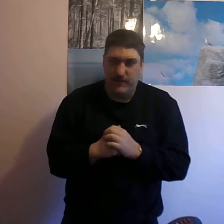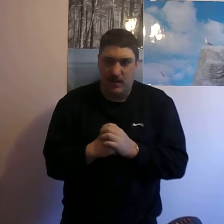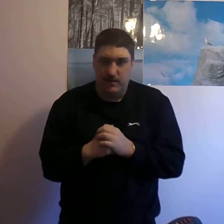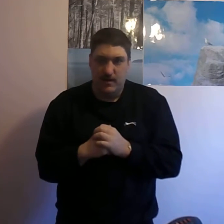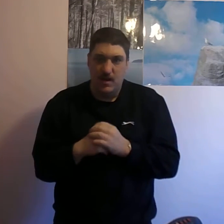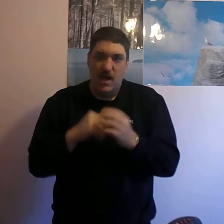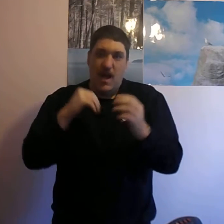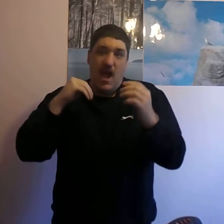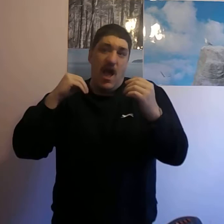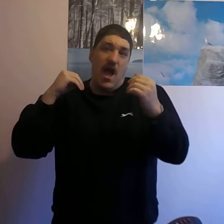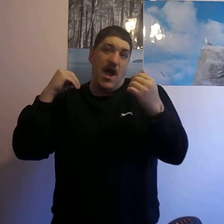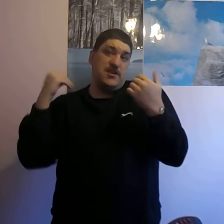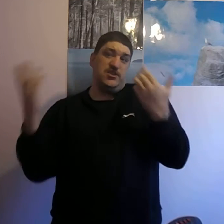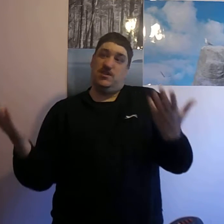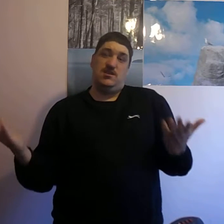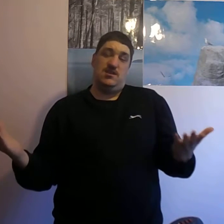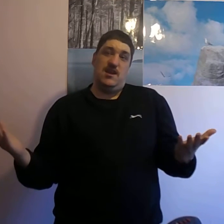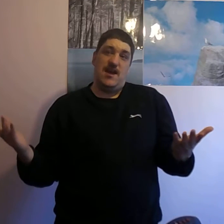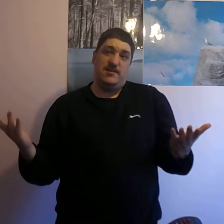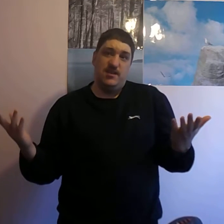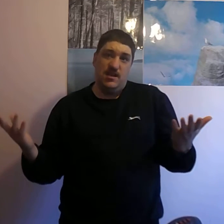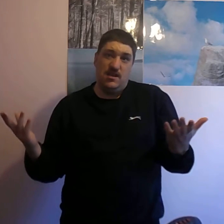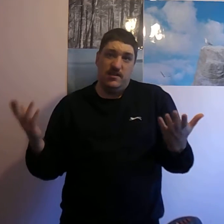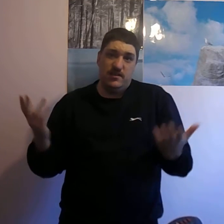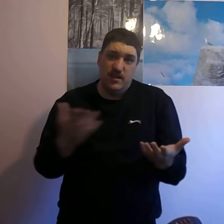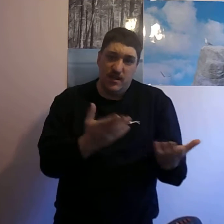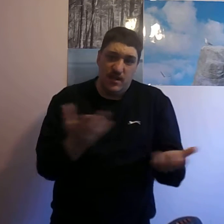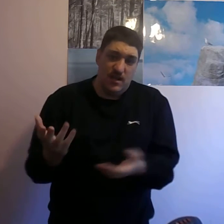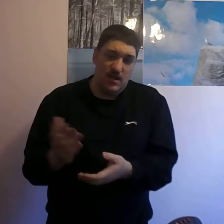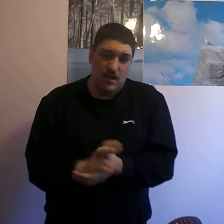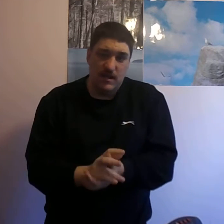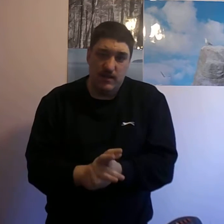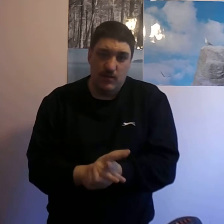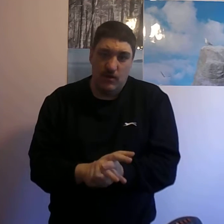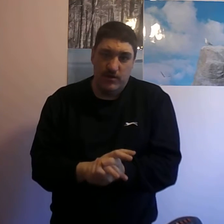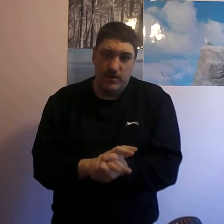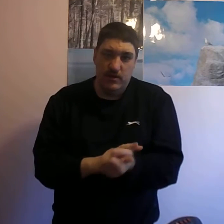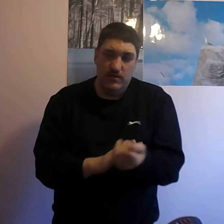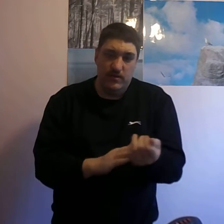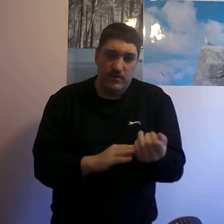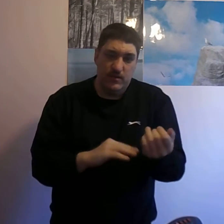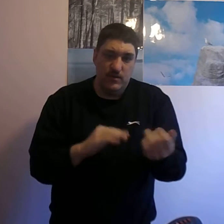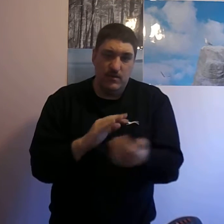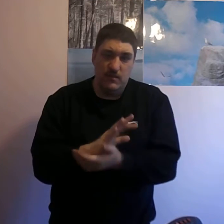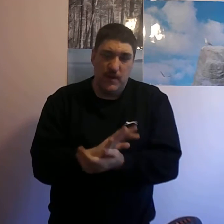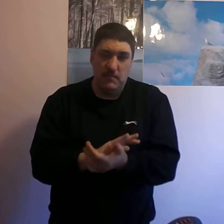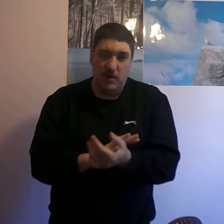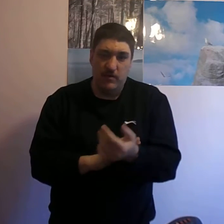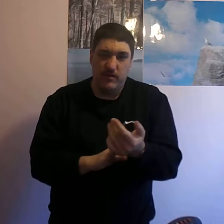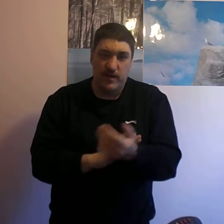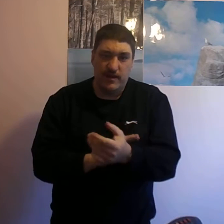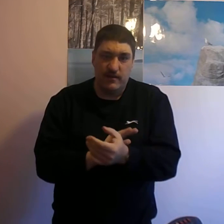villain, and she is the one the big boss at the end, I